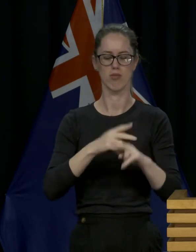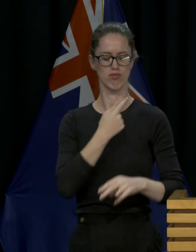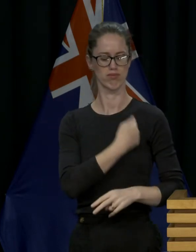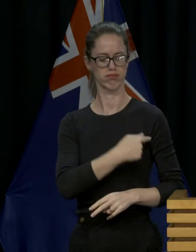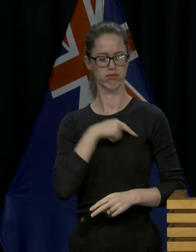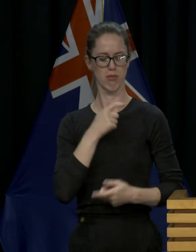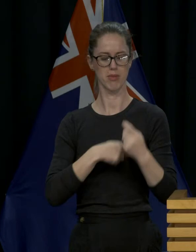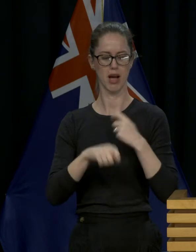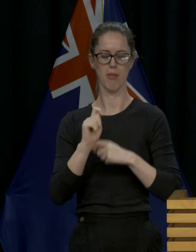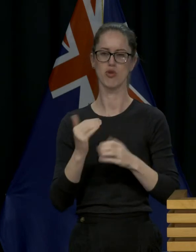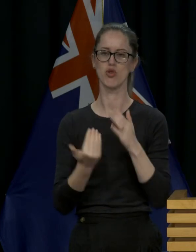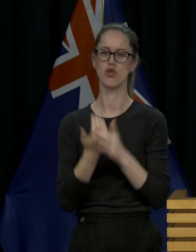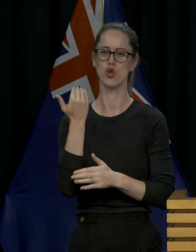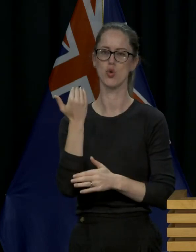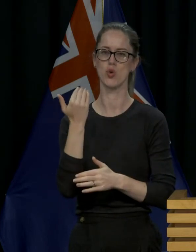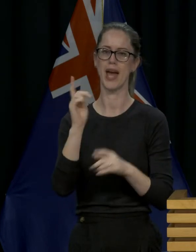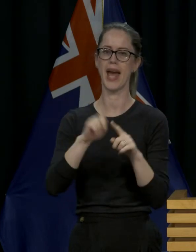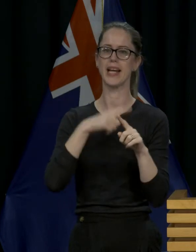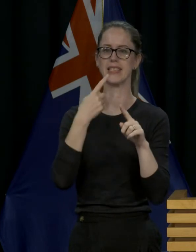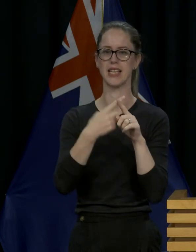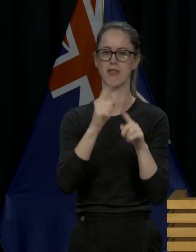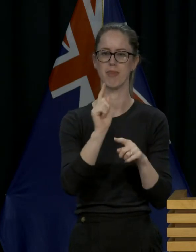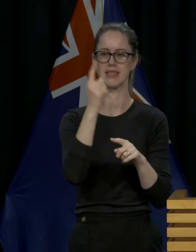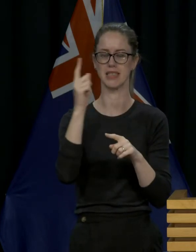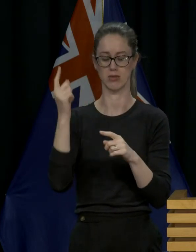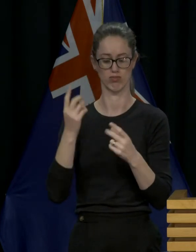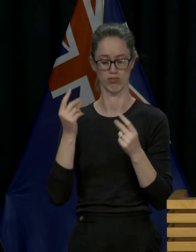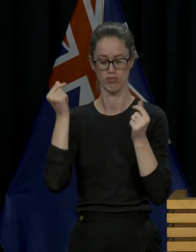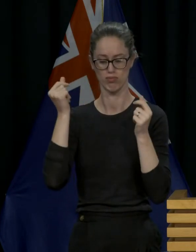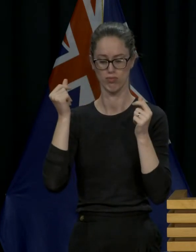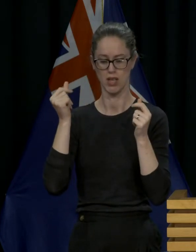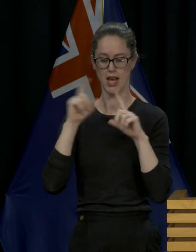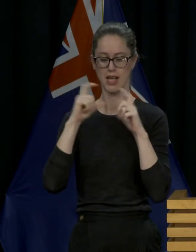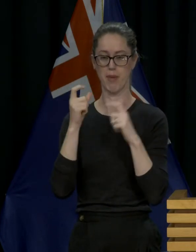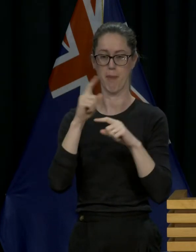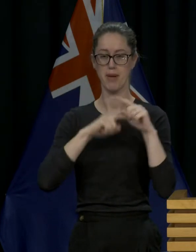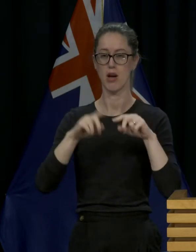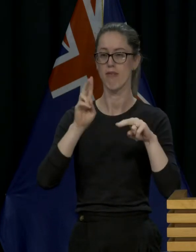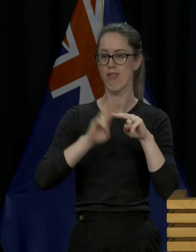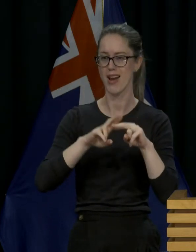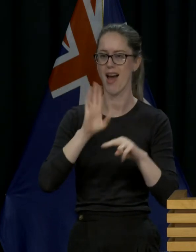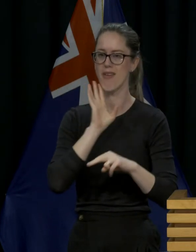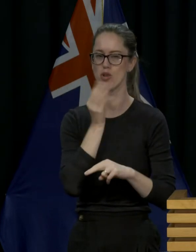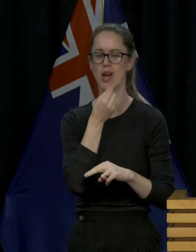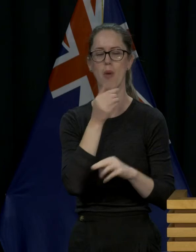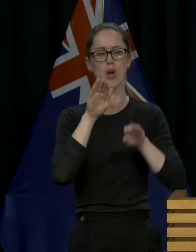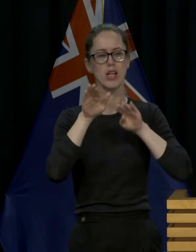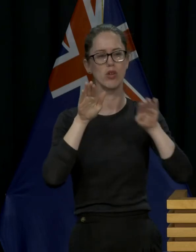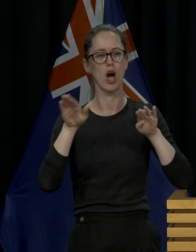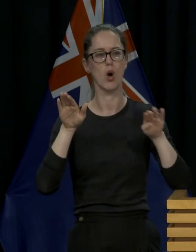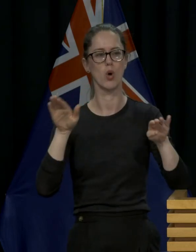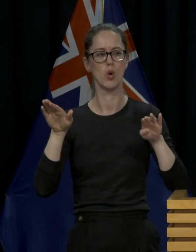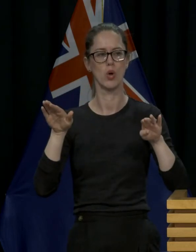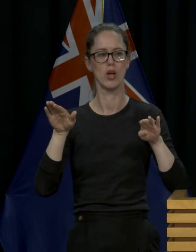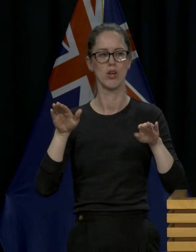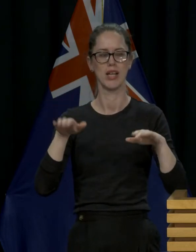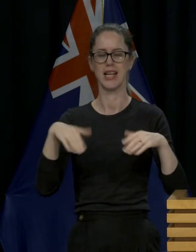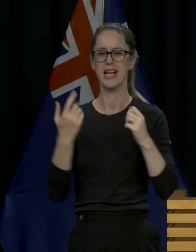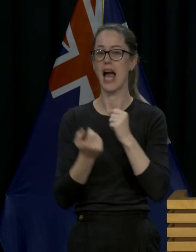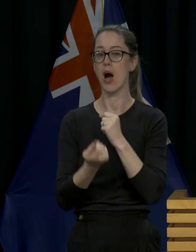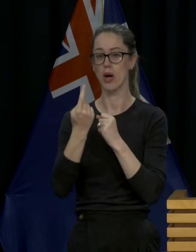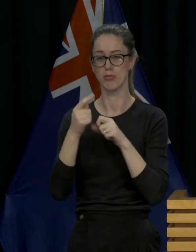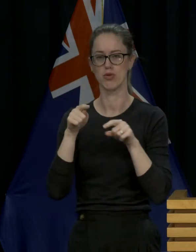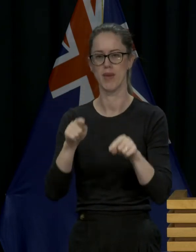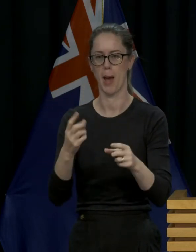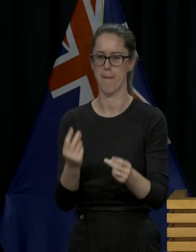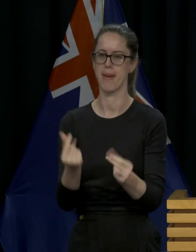the new executive. We'll be cracking straight into a cabinet meeting that afternoon, and I'll be updating you on some of any outcomes from